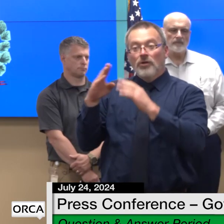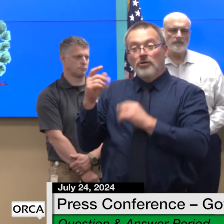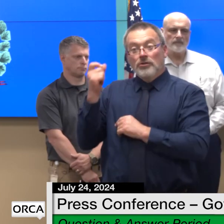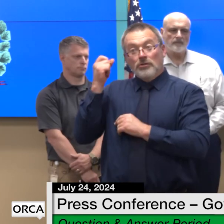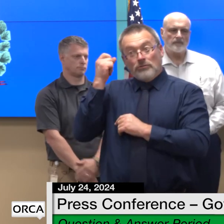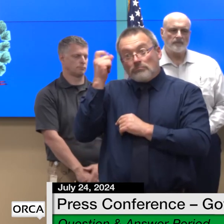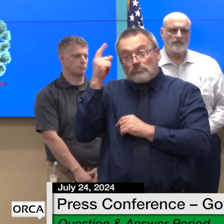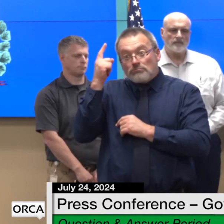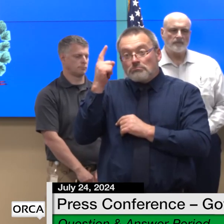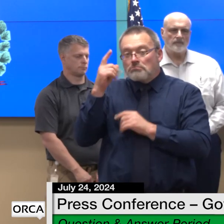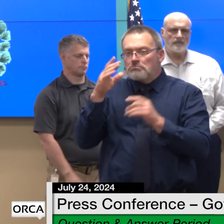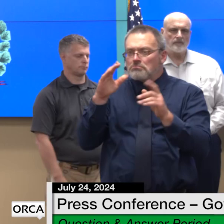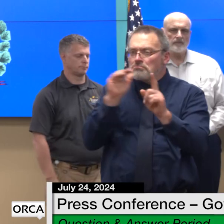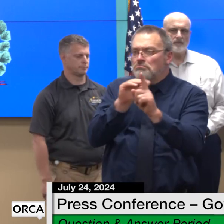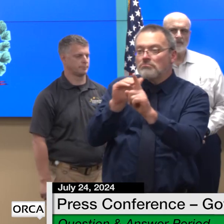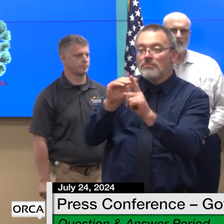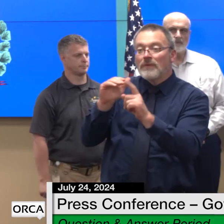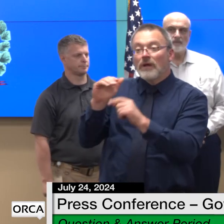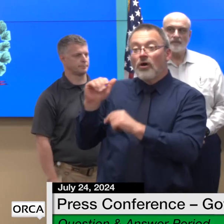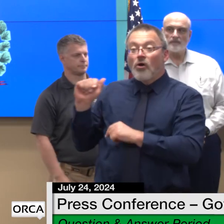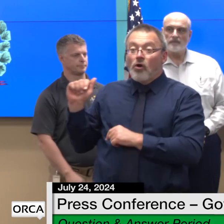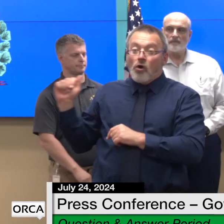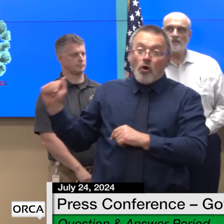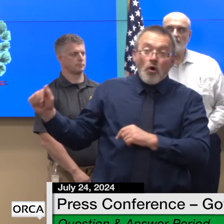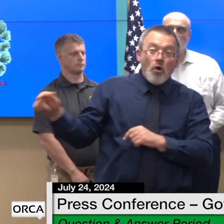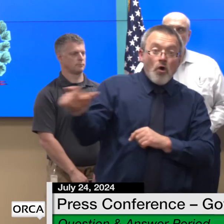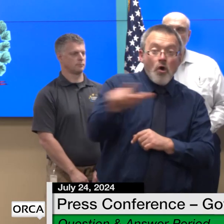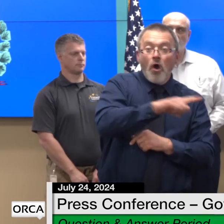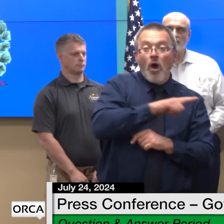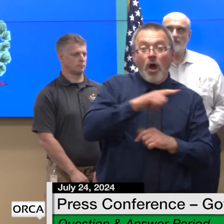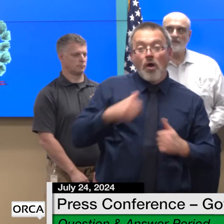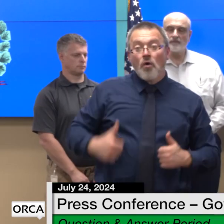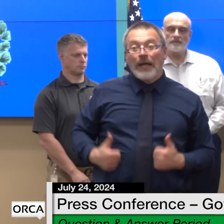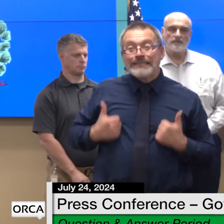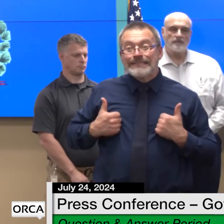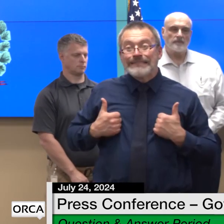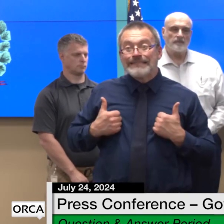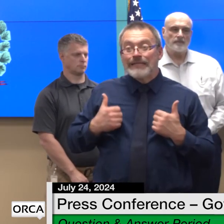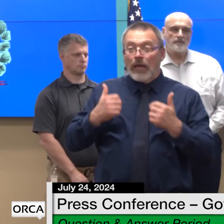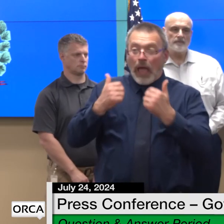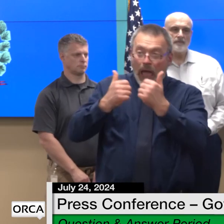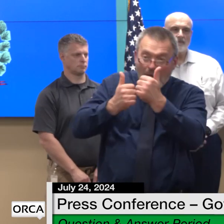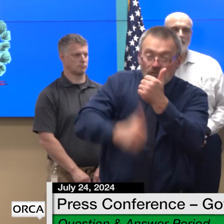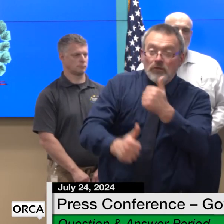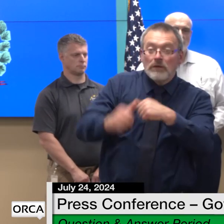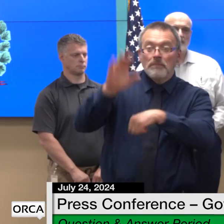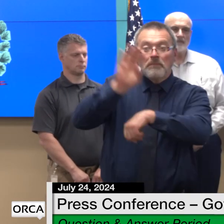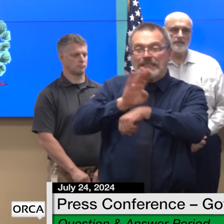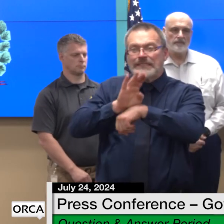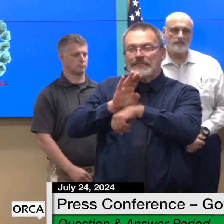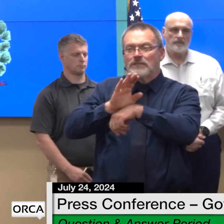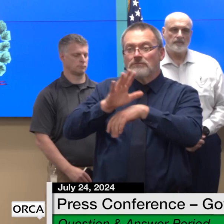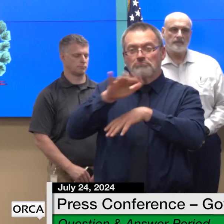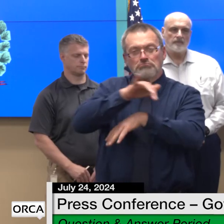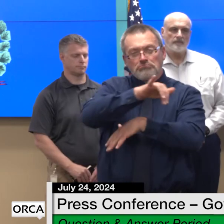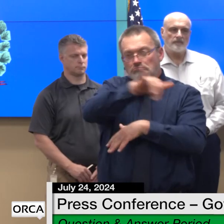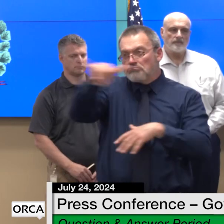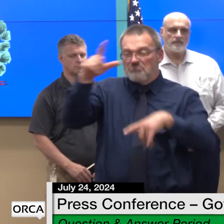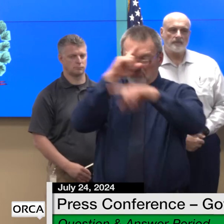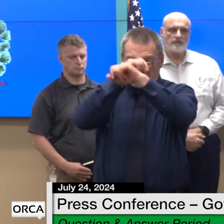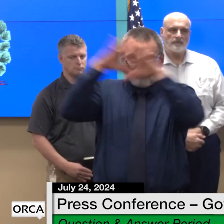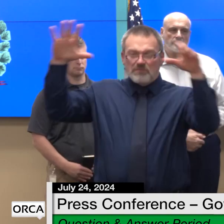not every single resident or business gets visited. They're trying to make see if we trigger these thresholds, right?